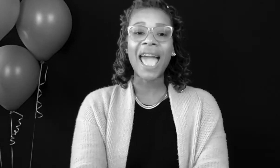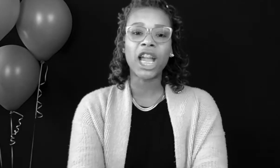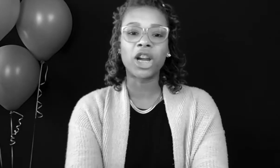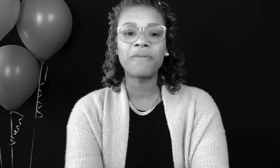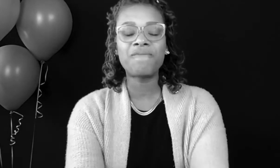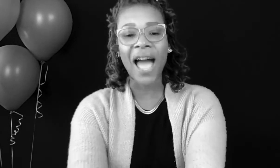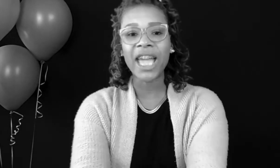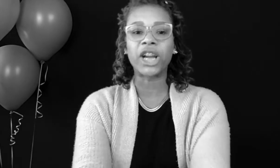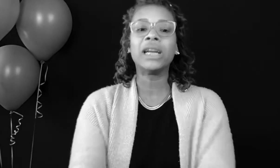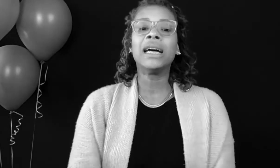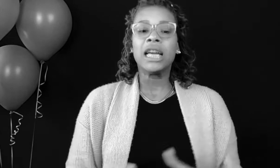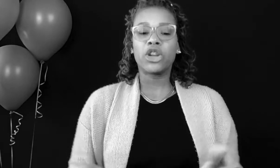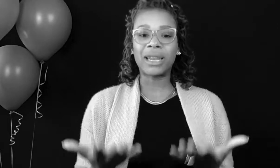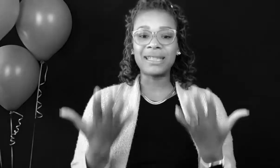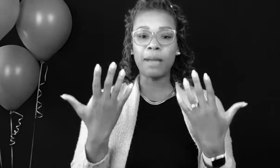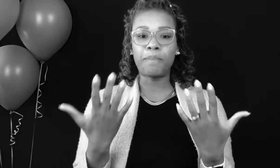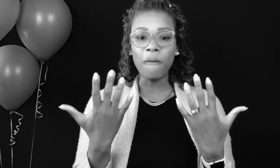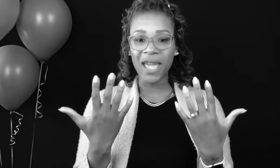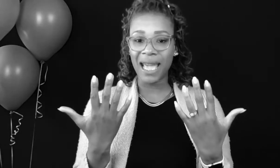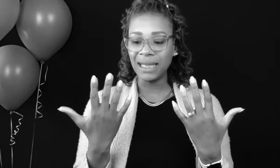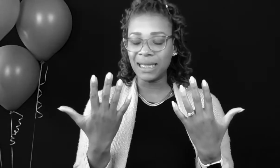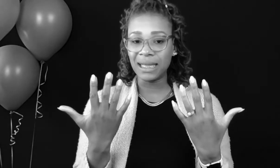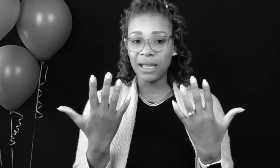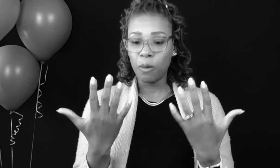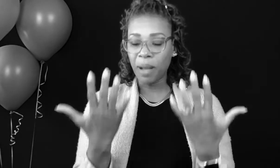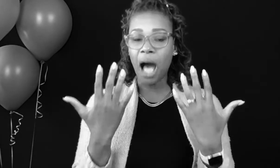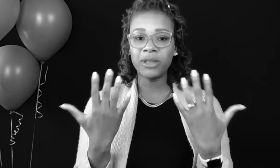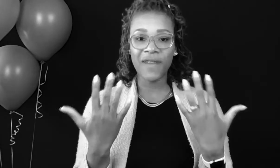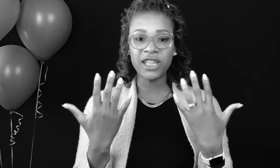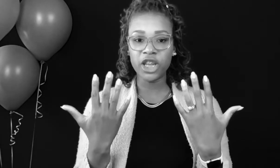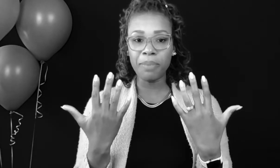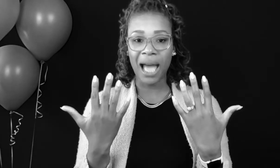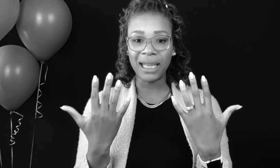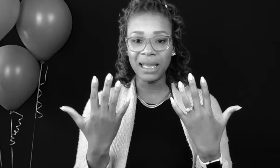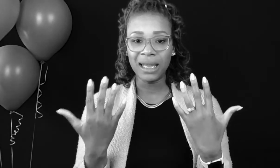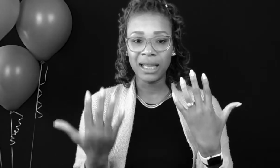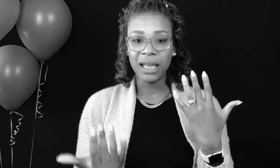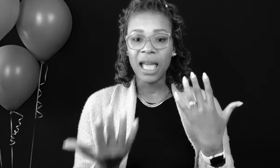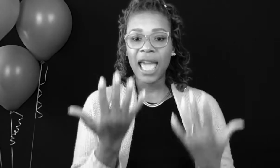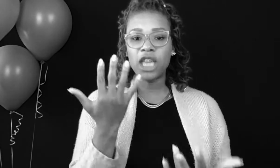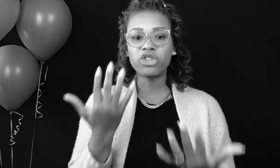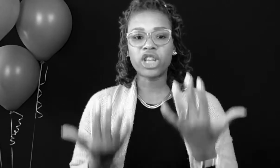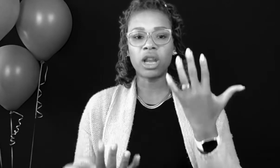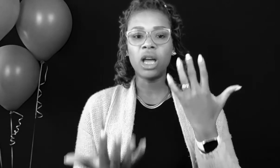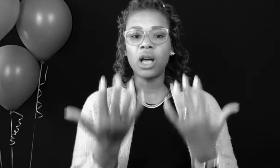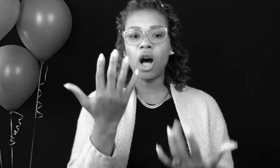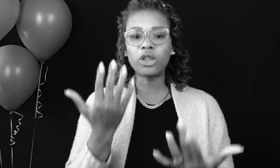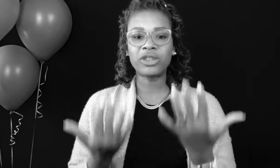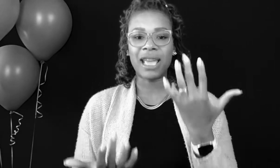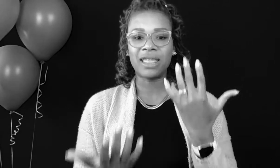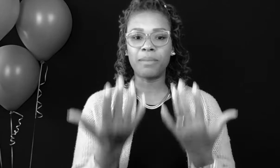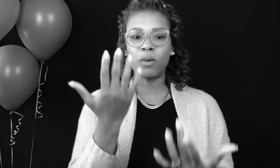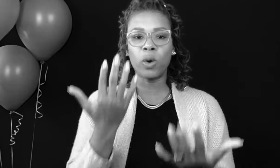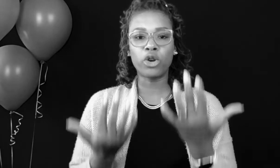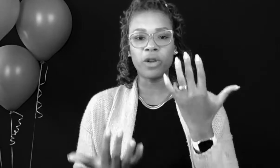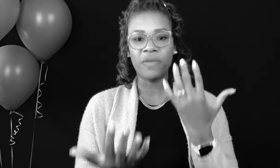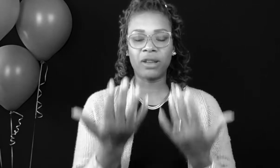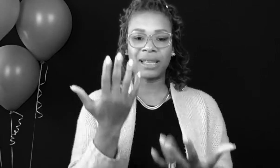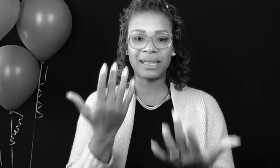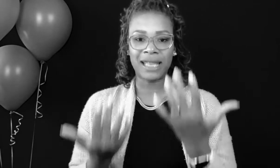fire. Fire. You're going to take both hands, palms facing your body, and you're just going to alternate them and wiggle your fingers at the same